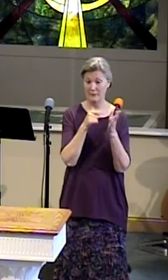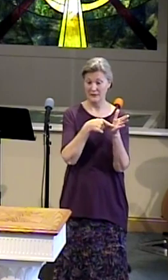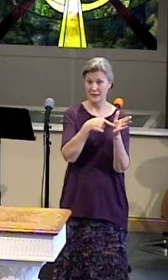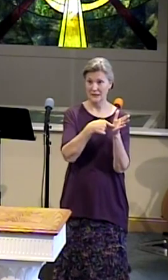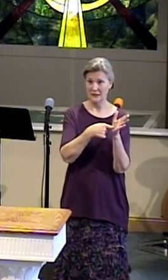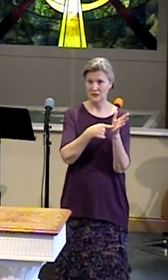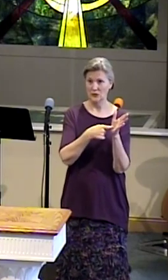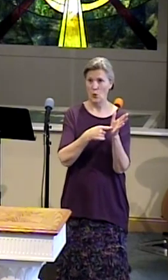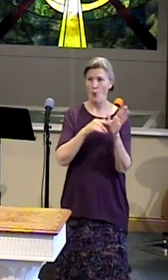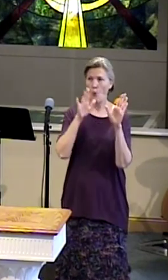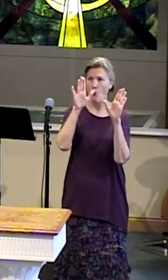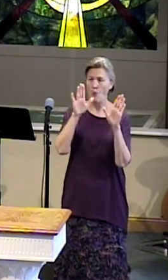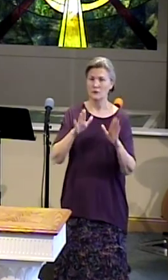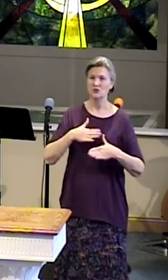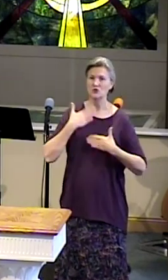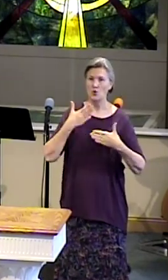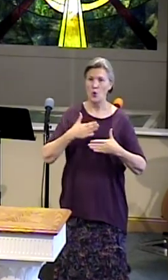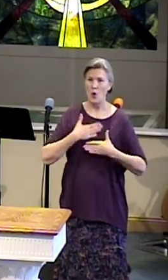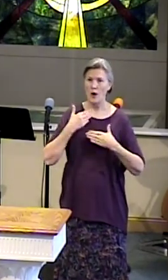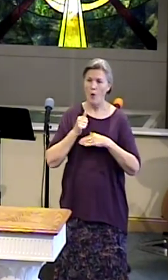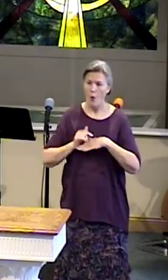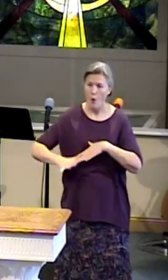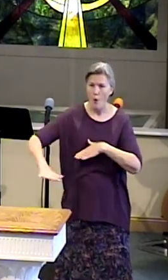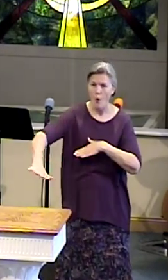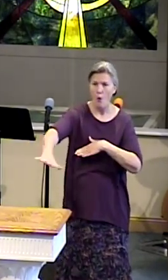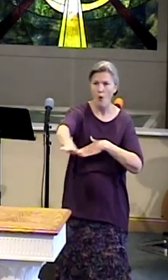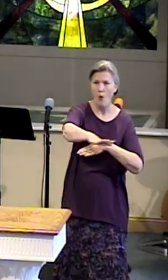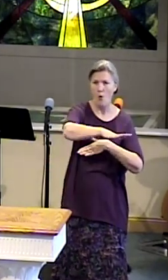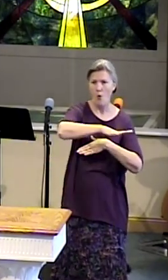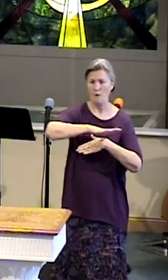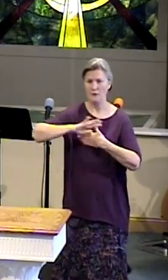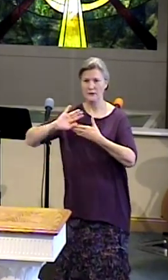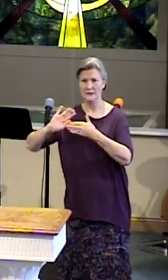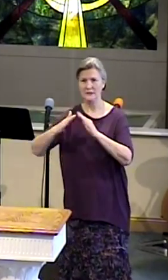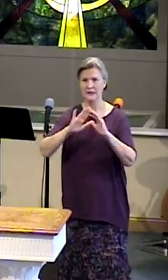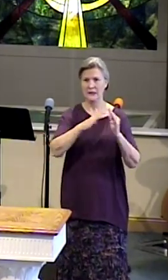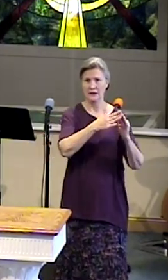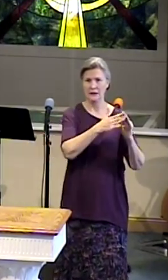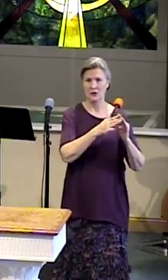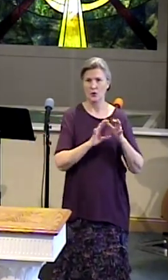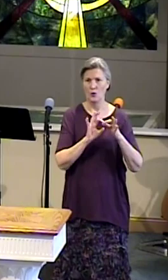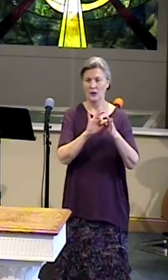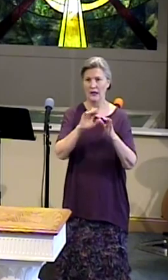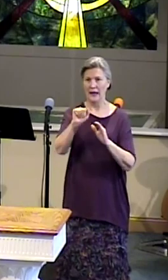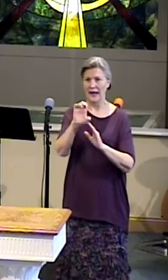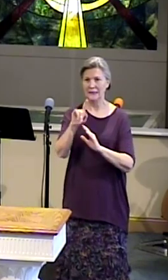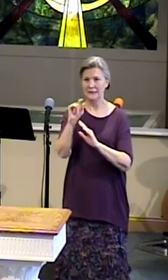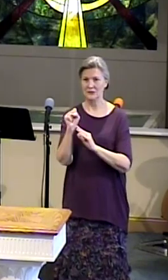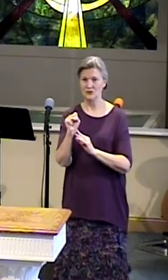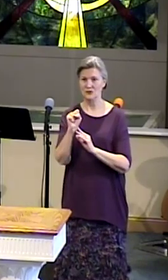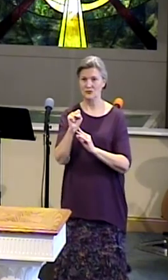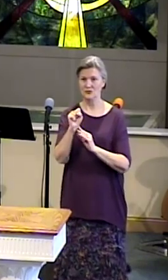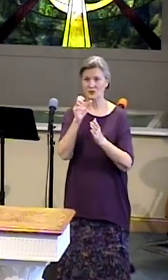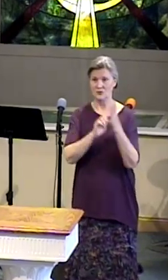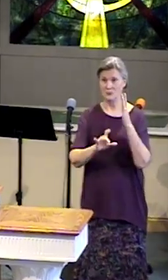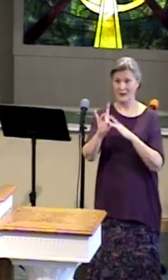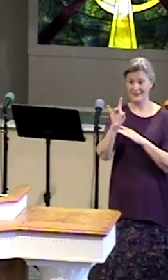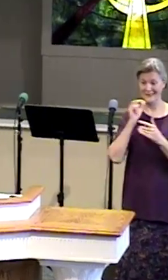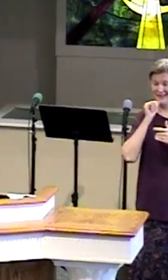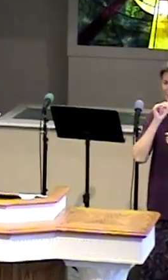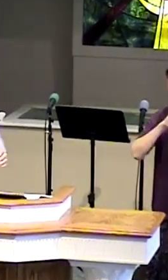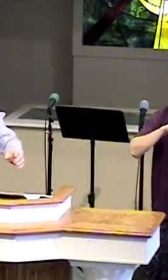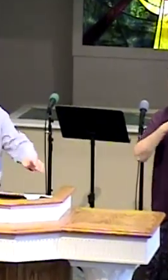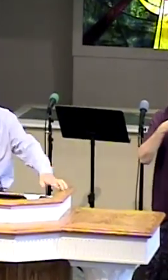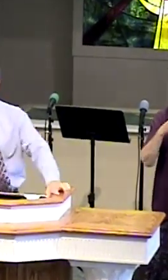in the city. Great joy, according to Acts chapter 8, does not mean you're saved.